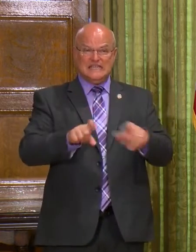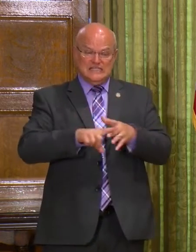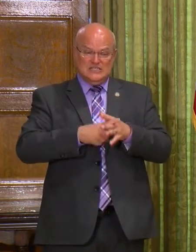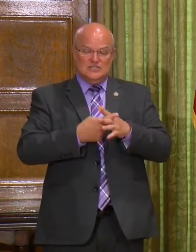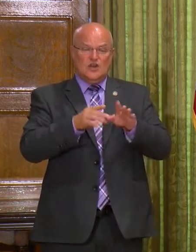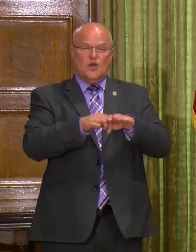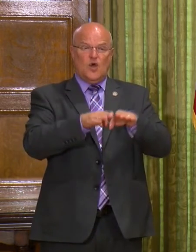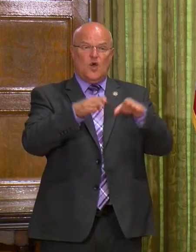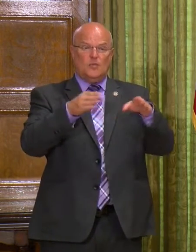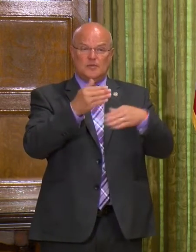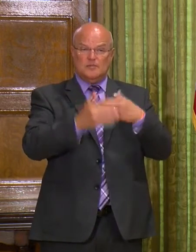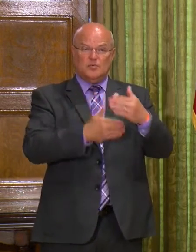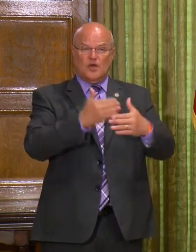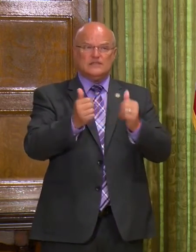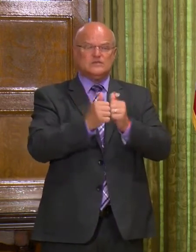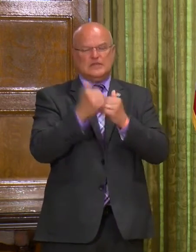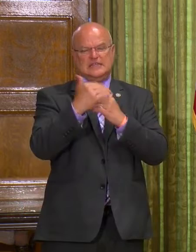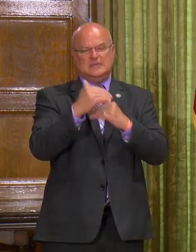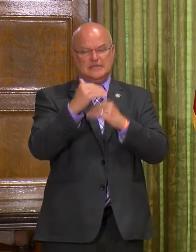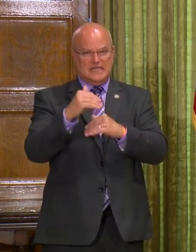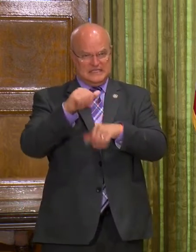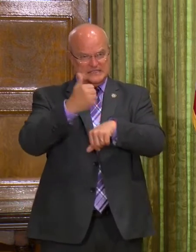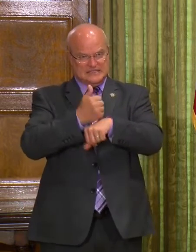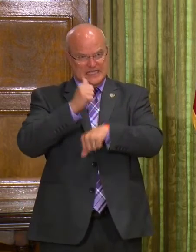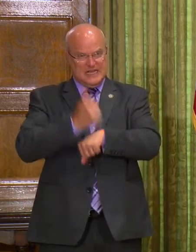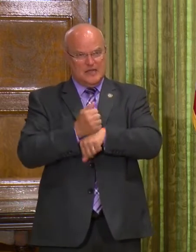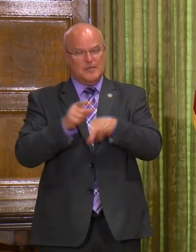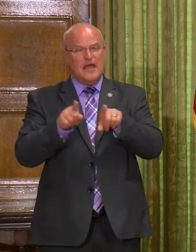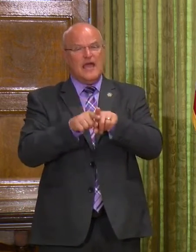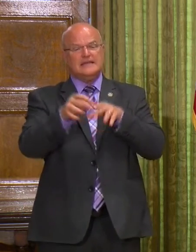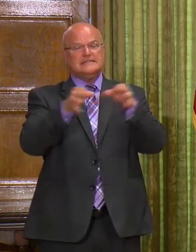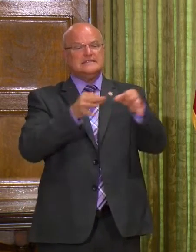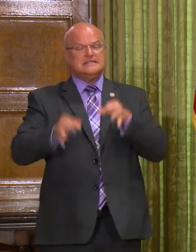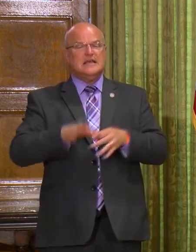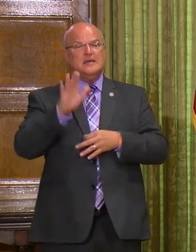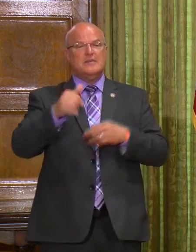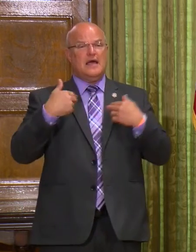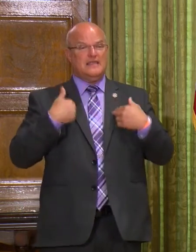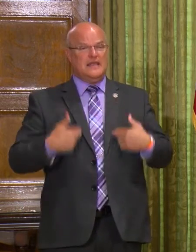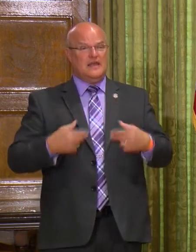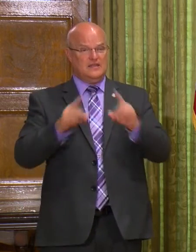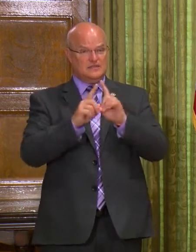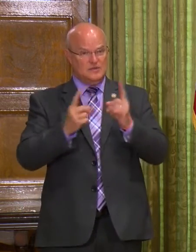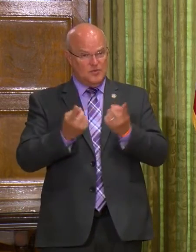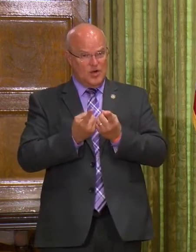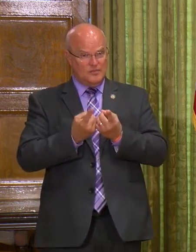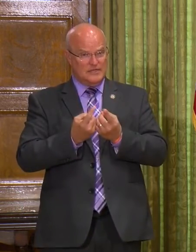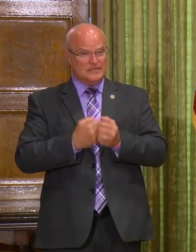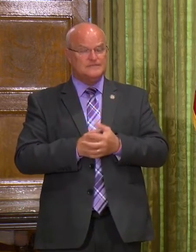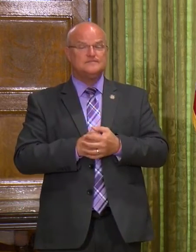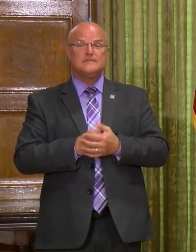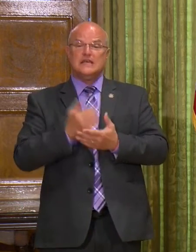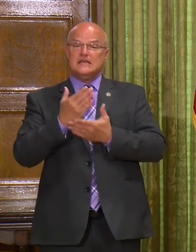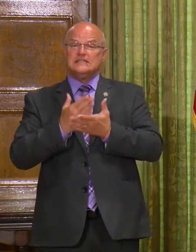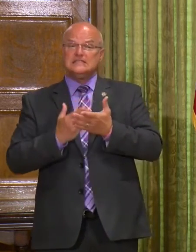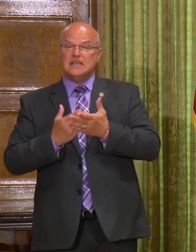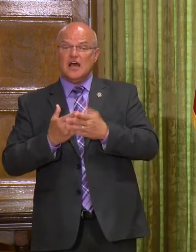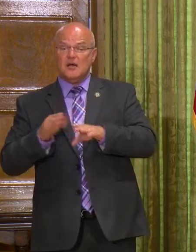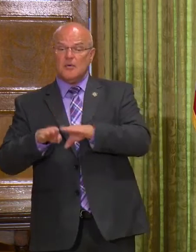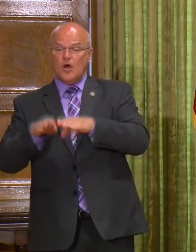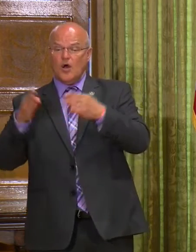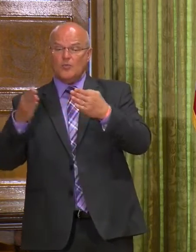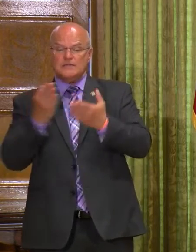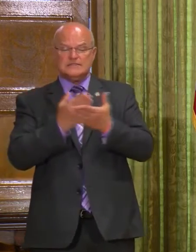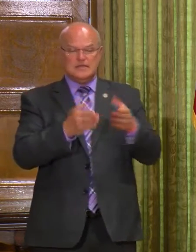this reopening process with limitations in place as outlined by the Health Department. Some facilities may open before others,